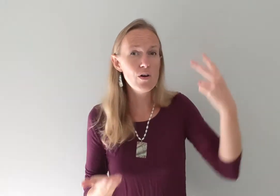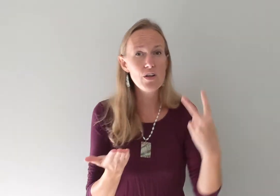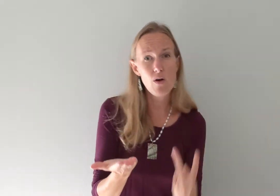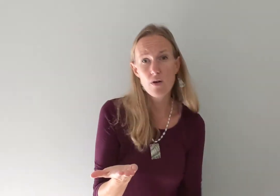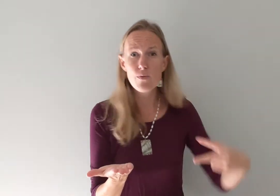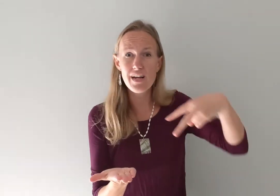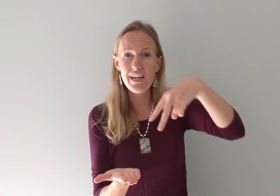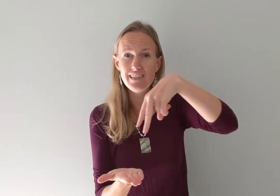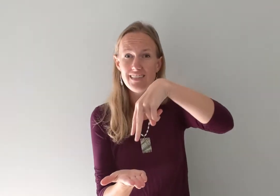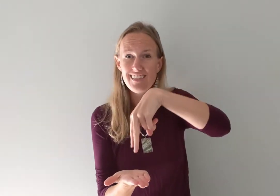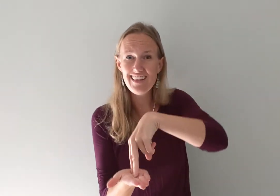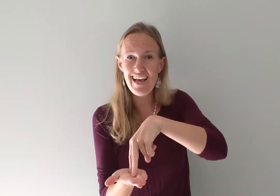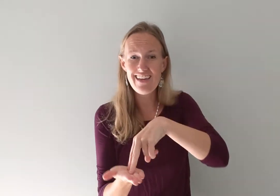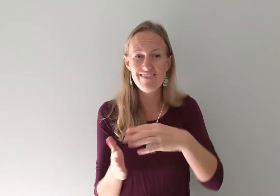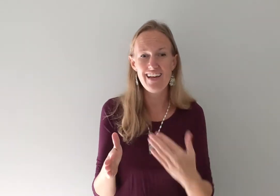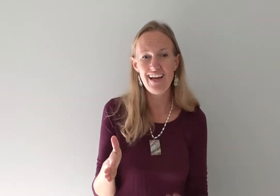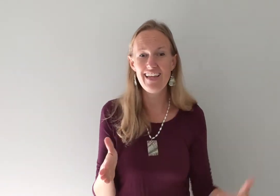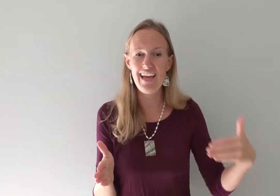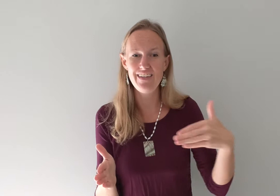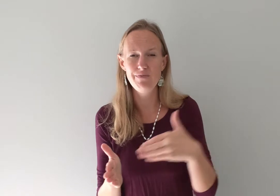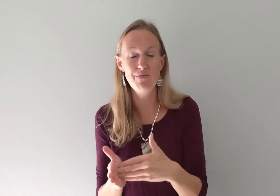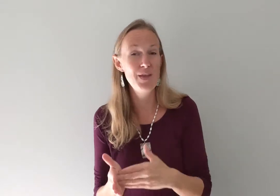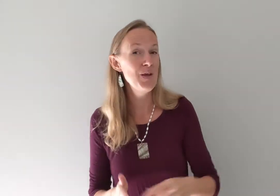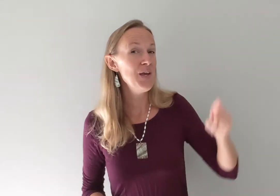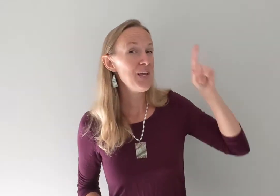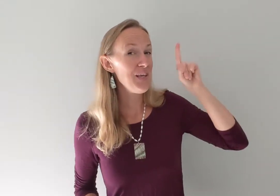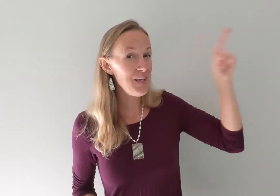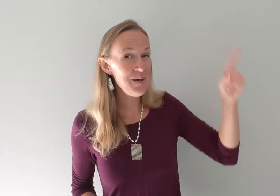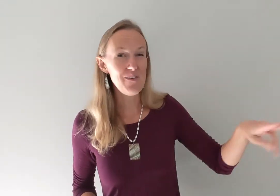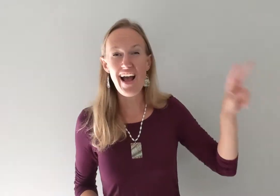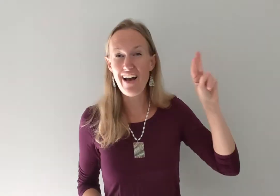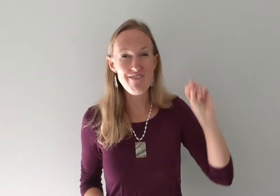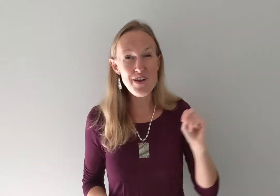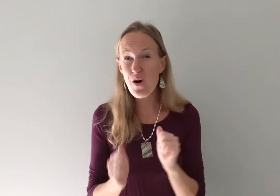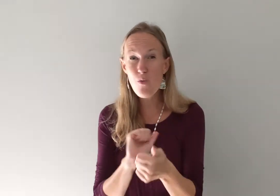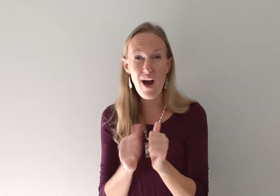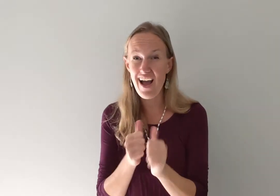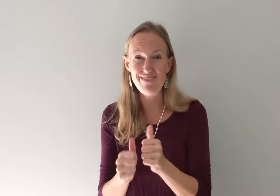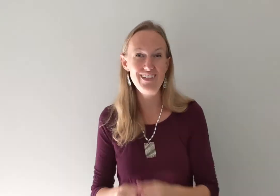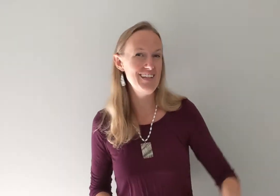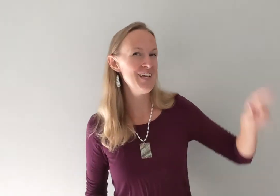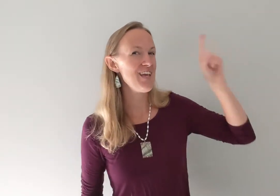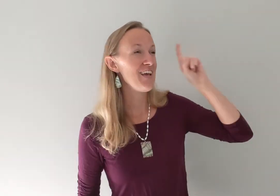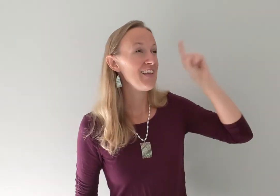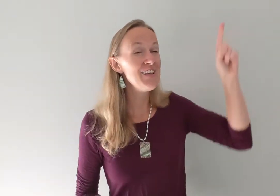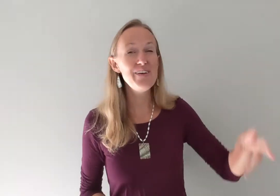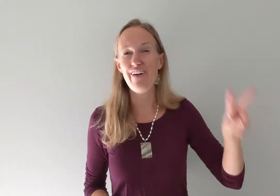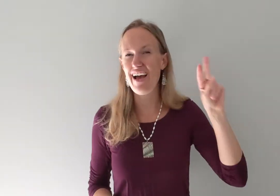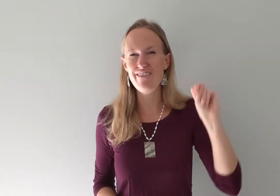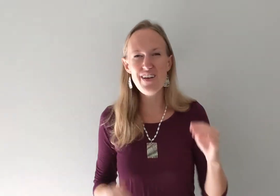you are raised to life again. You have no rival. You have